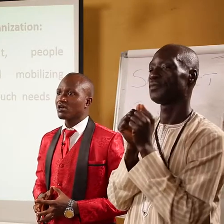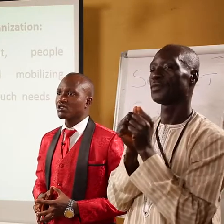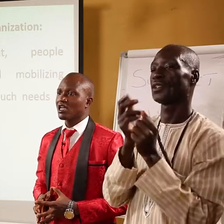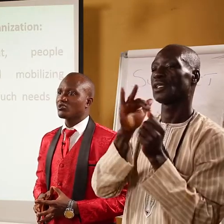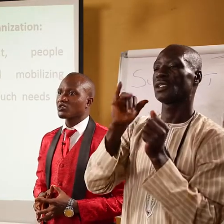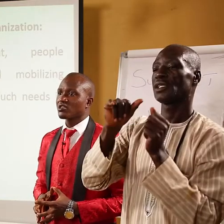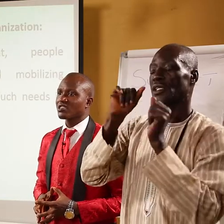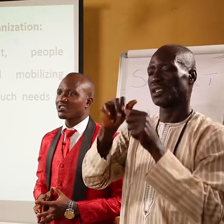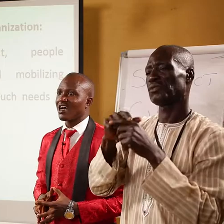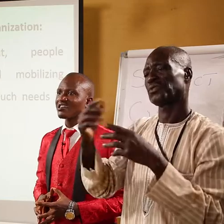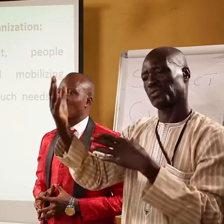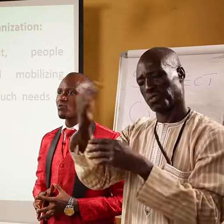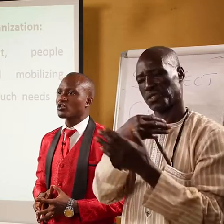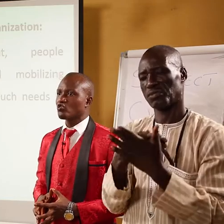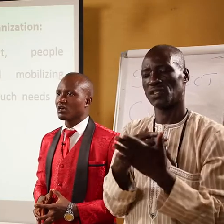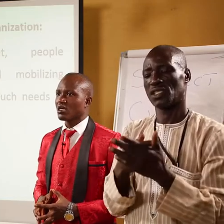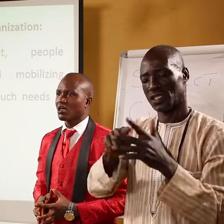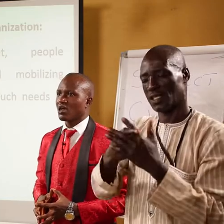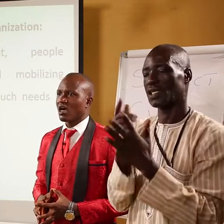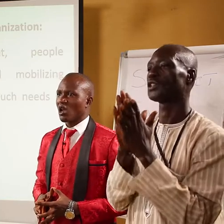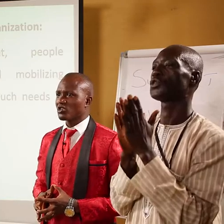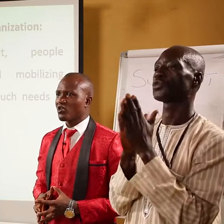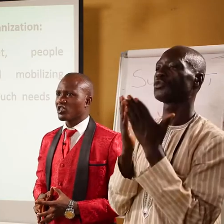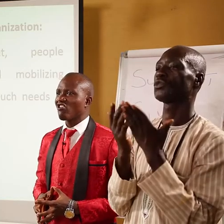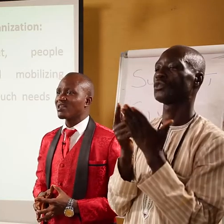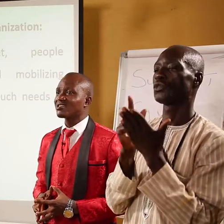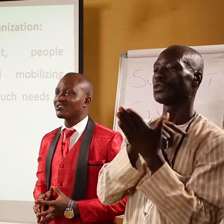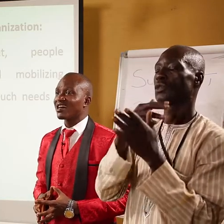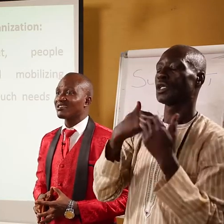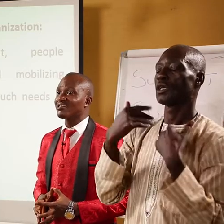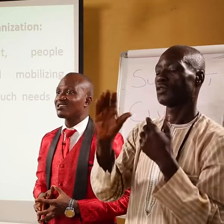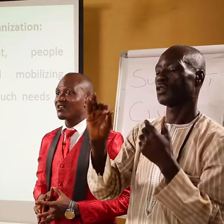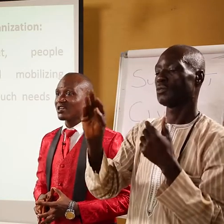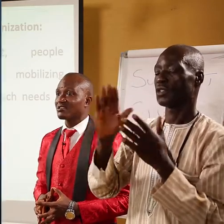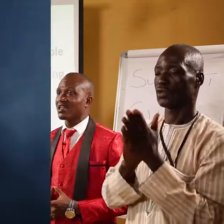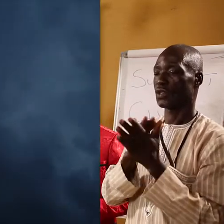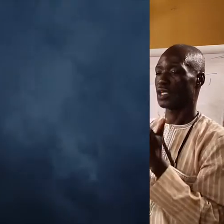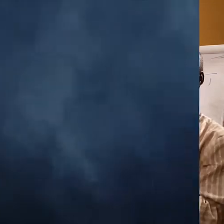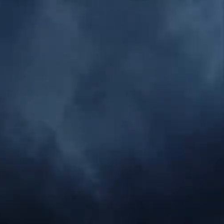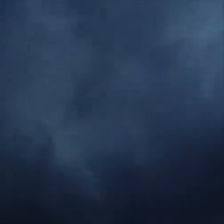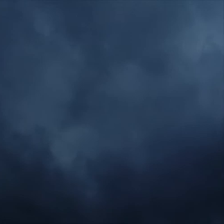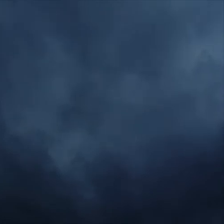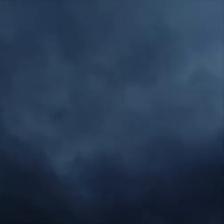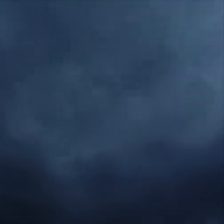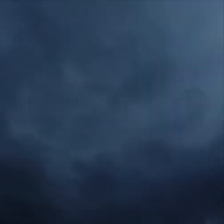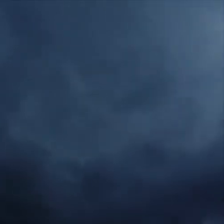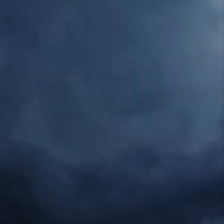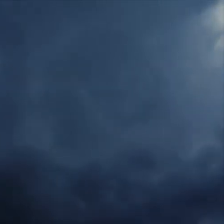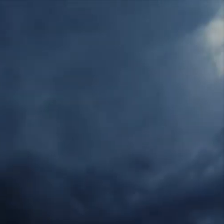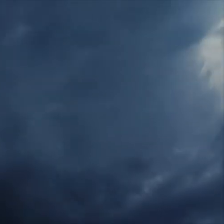pool their little resources and start up a school. Along the way, the government sees and then intervenes and helps.